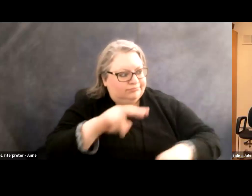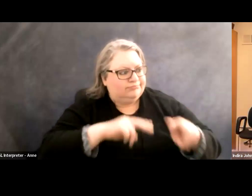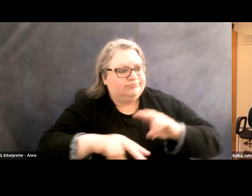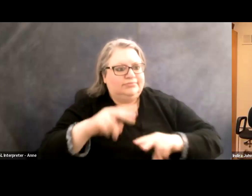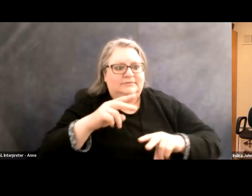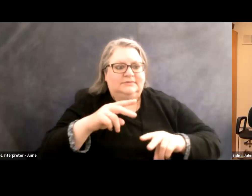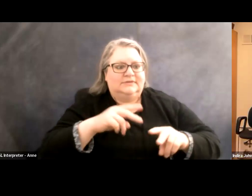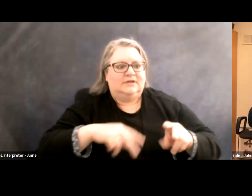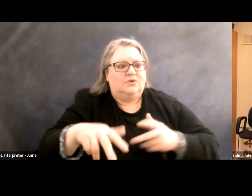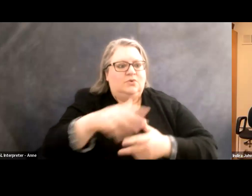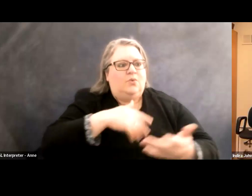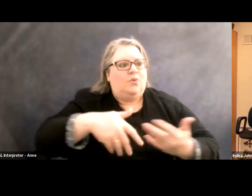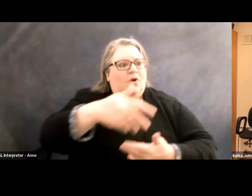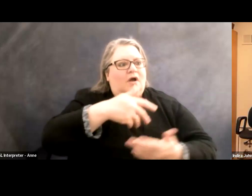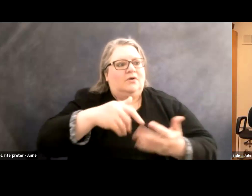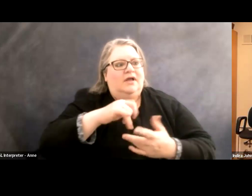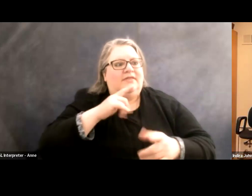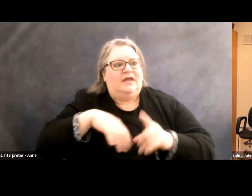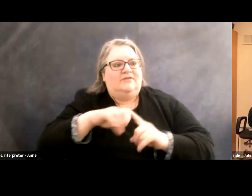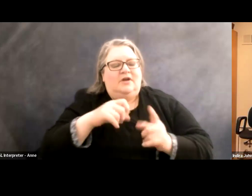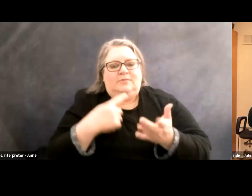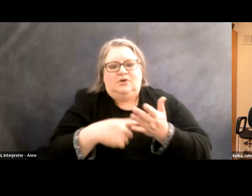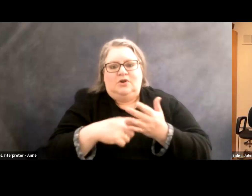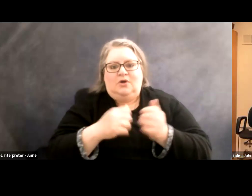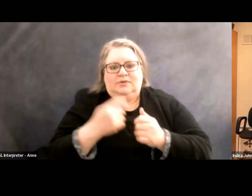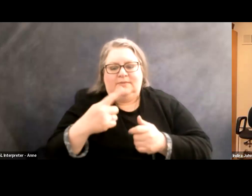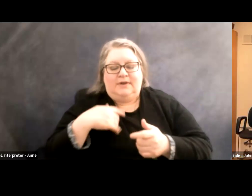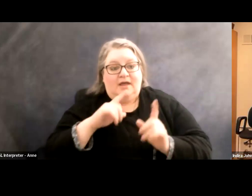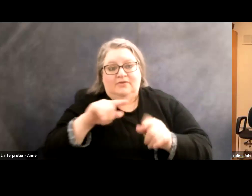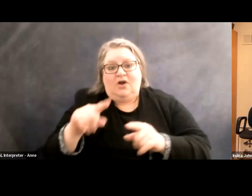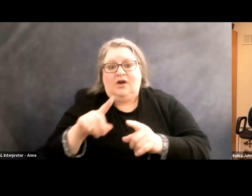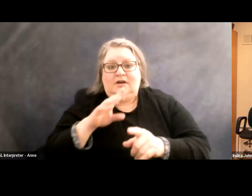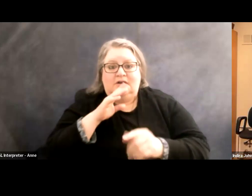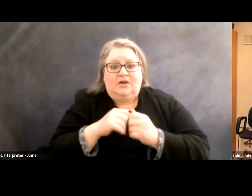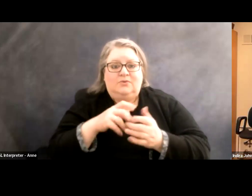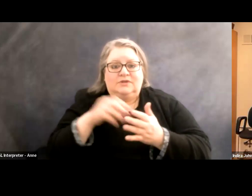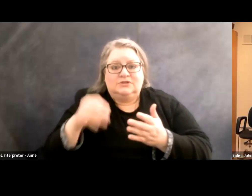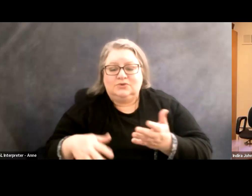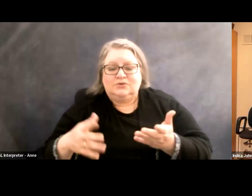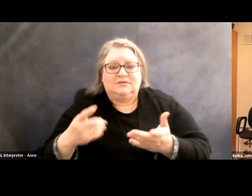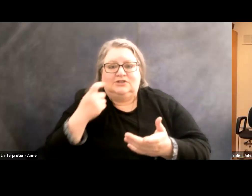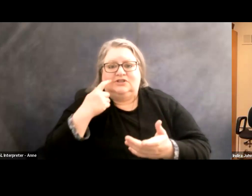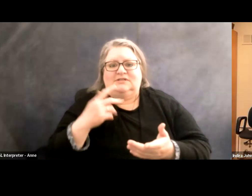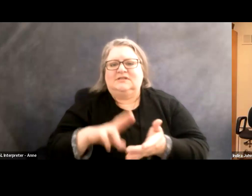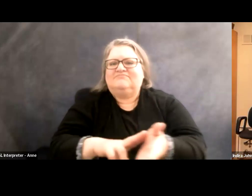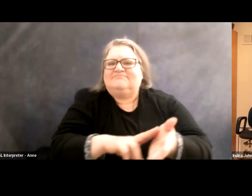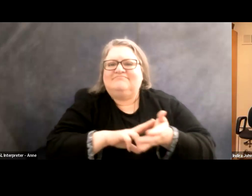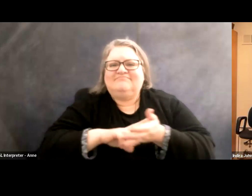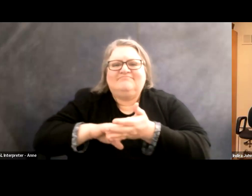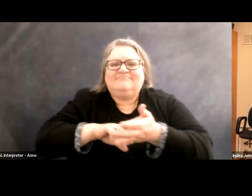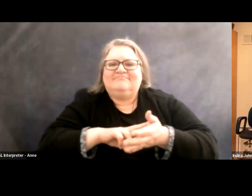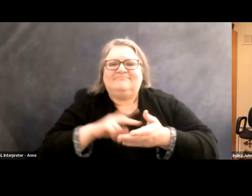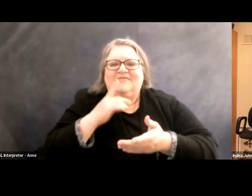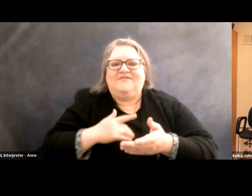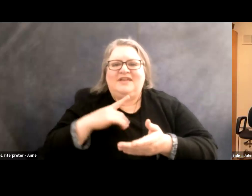just walk around the environment, maybe talk to some. I've gone and talked to students, gone just to get a feel for the